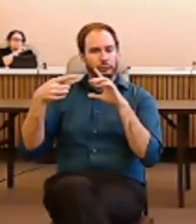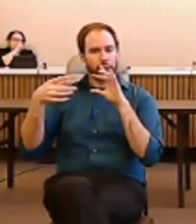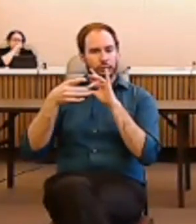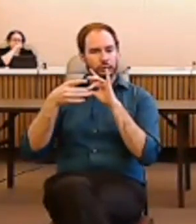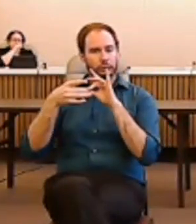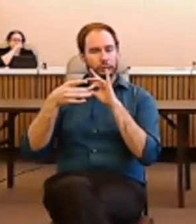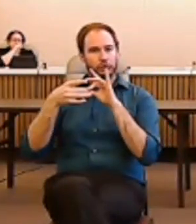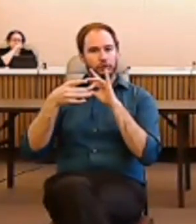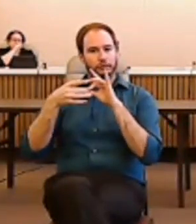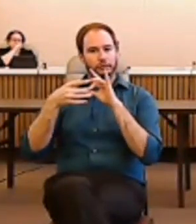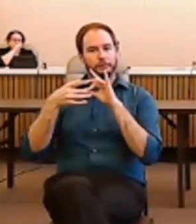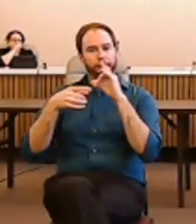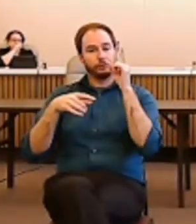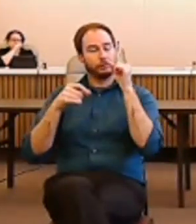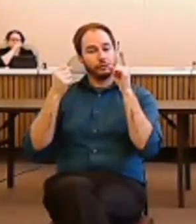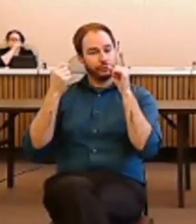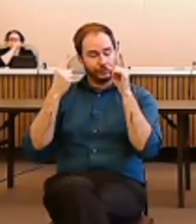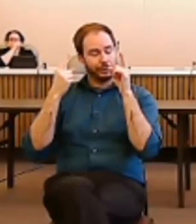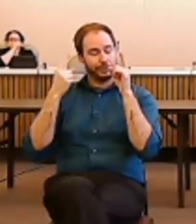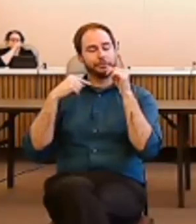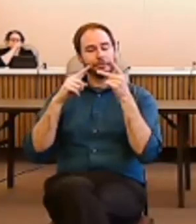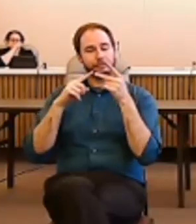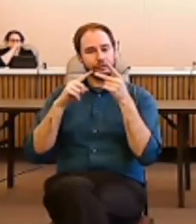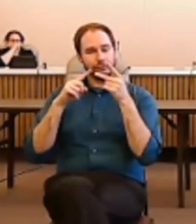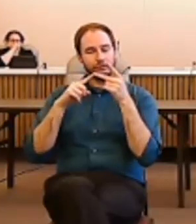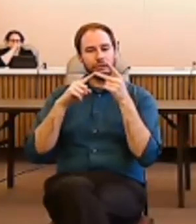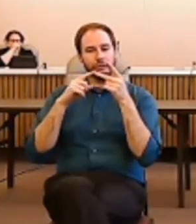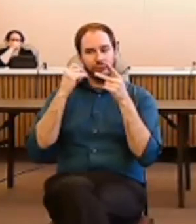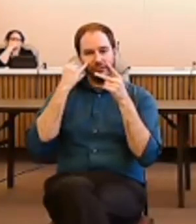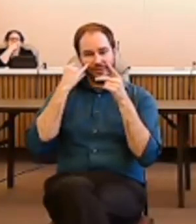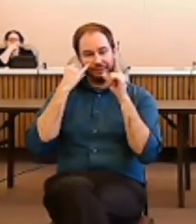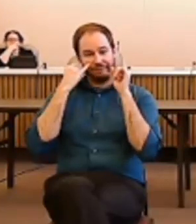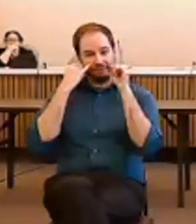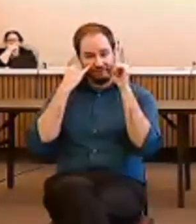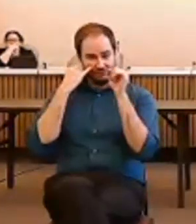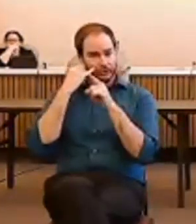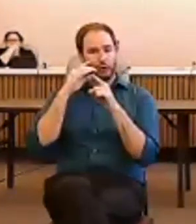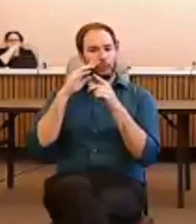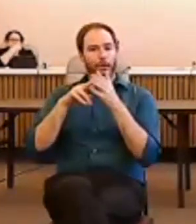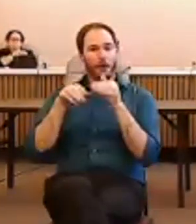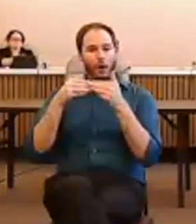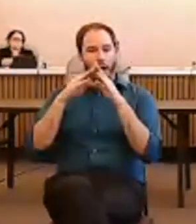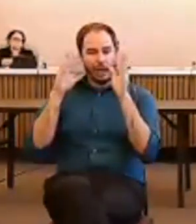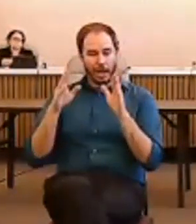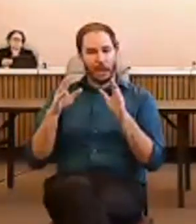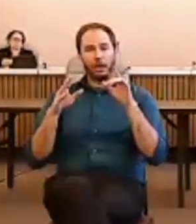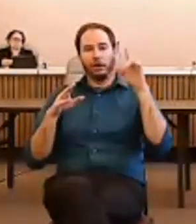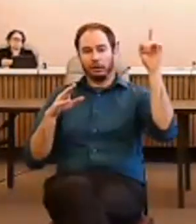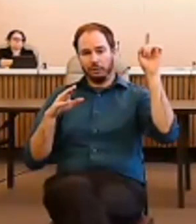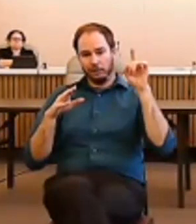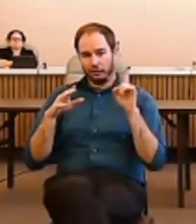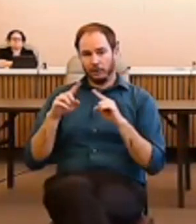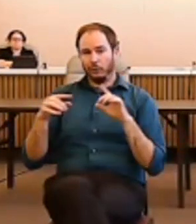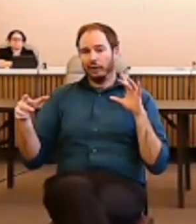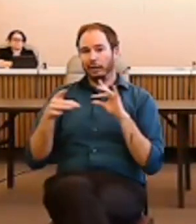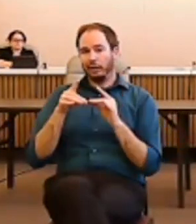Lehigh. And the second thing is by going that route, it allows all those houses along that path to connect to a